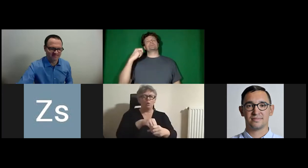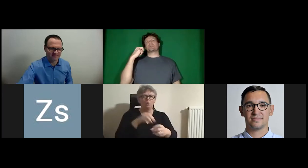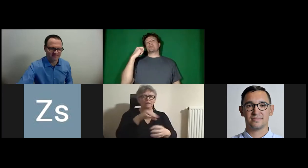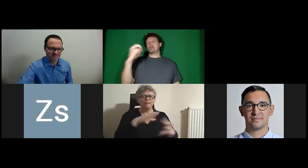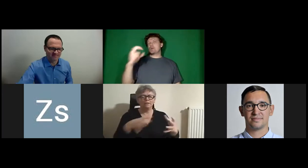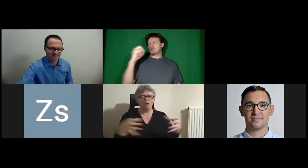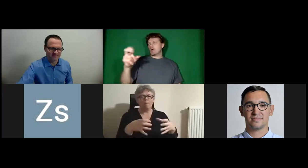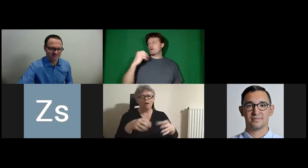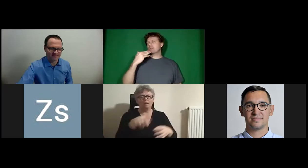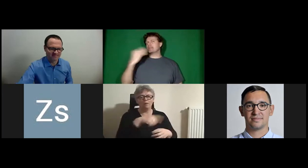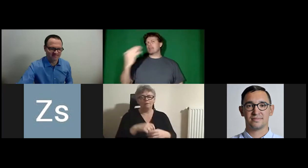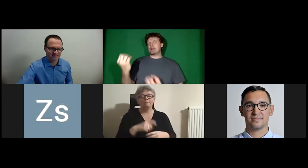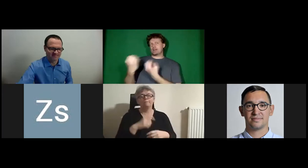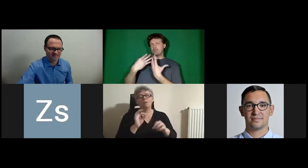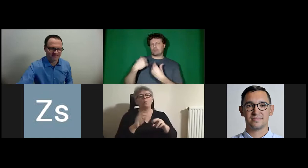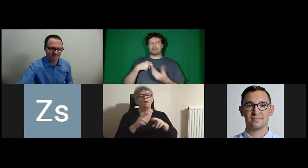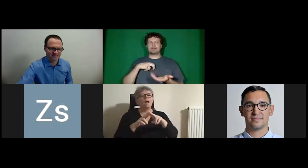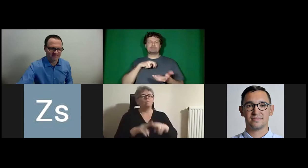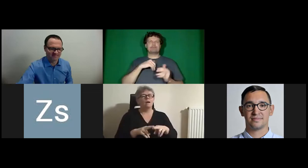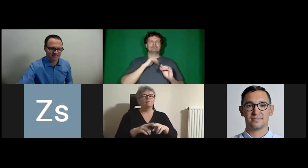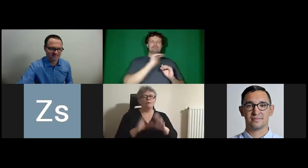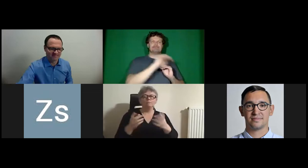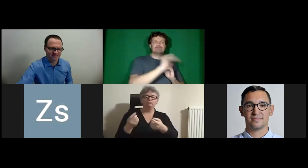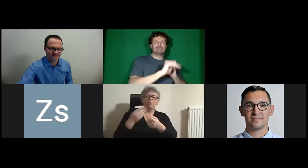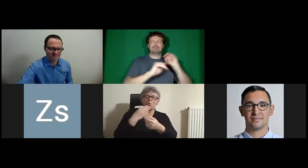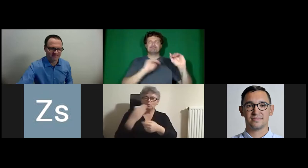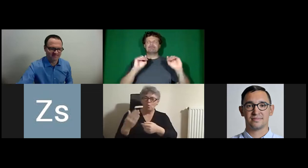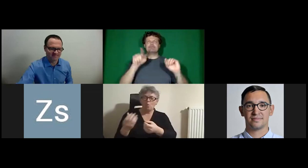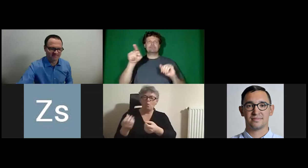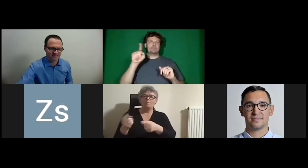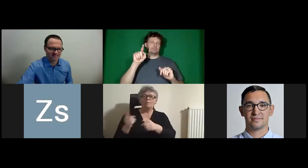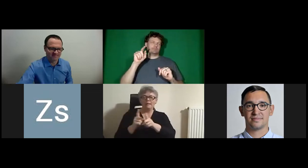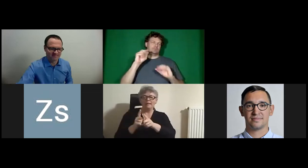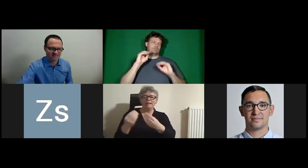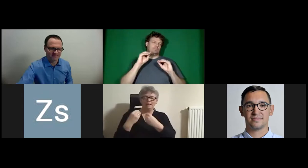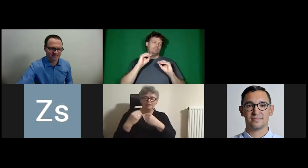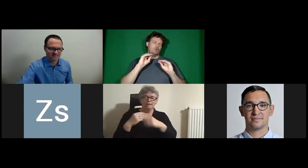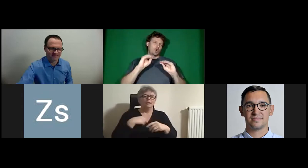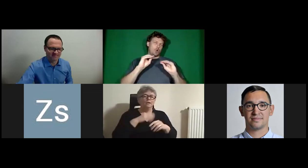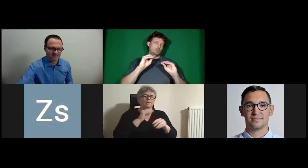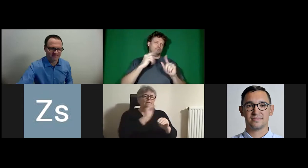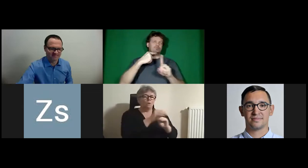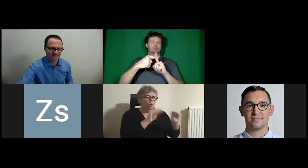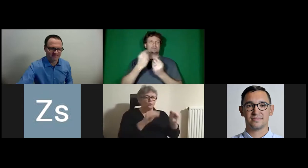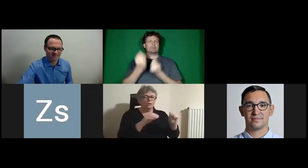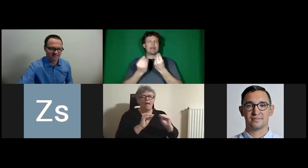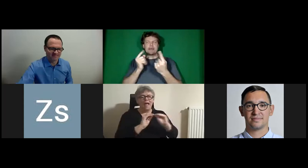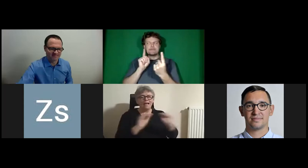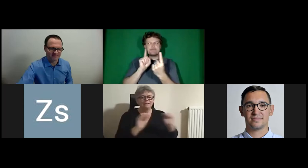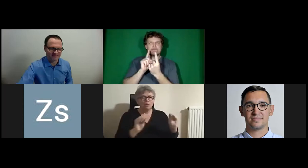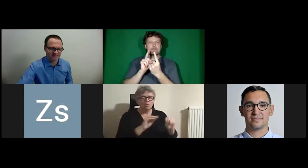need to go to your coach and tell them that you're having a communication problem. You need to go to your players and tell them that you're having a communication issue. You need to be the